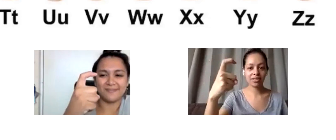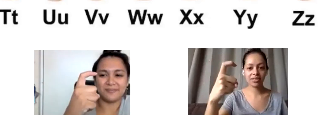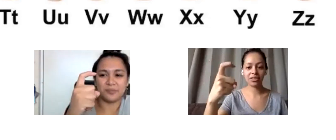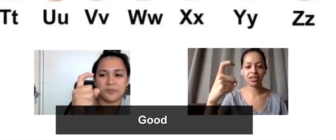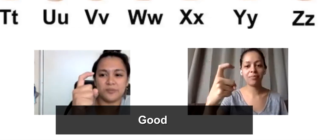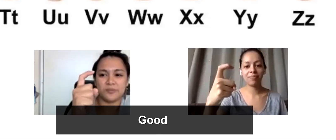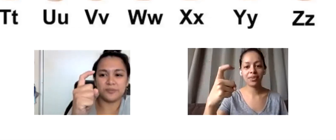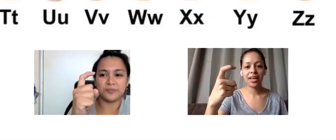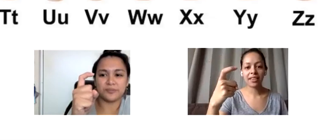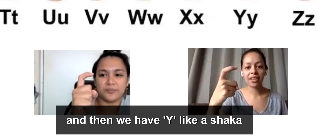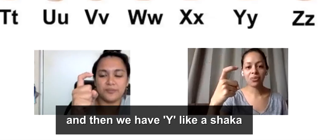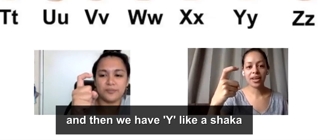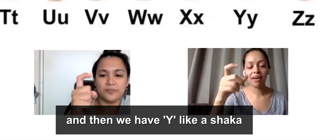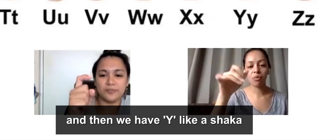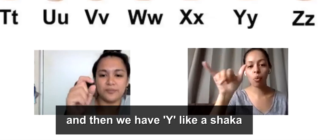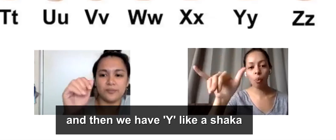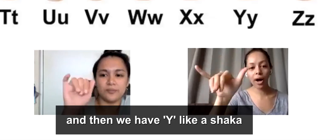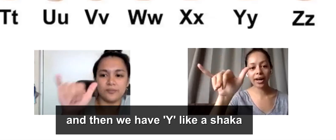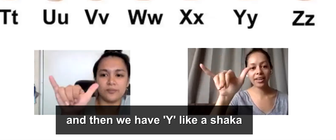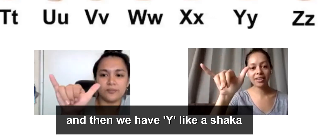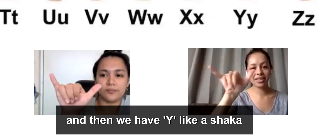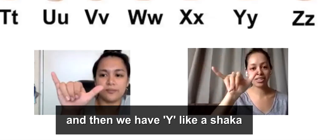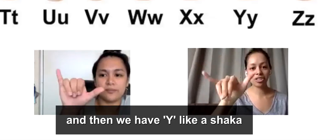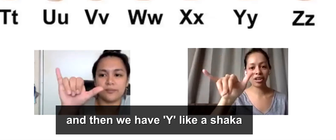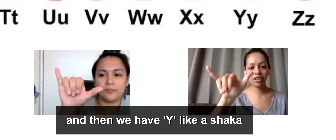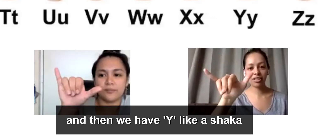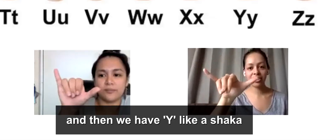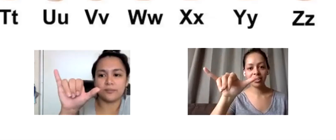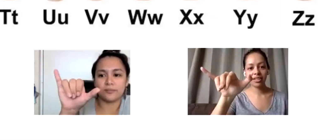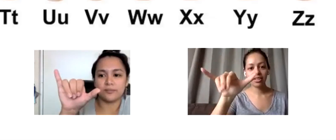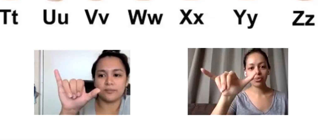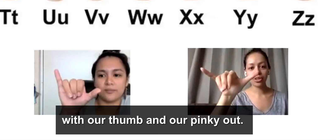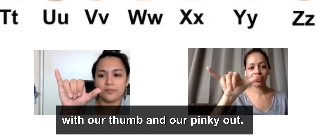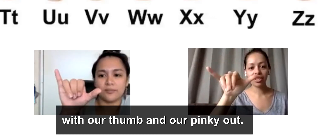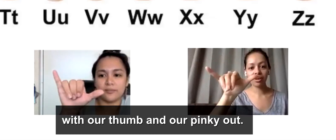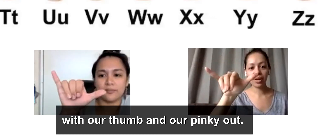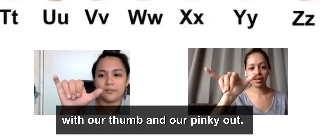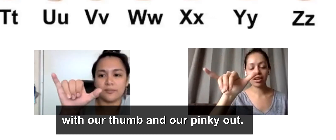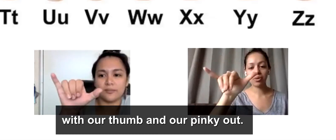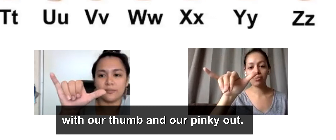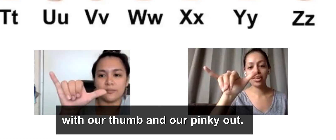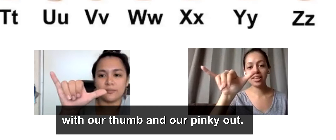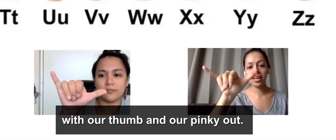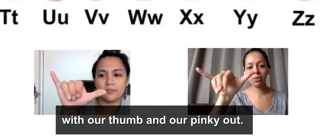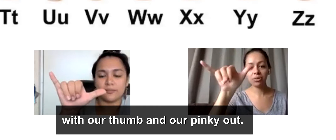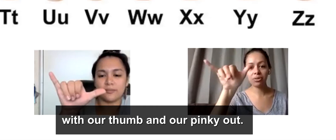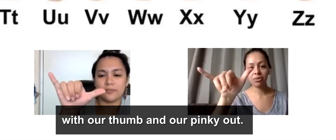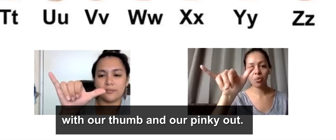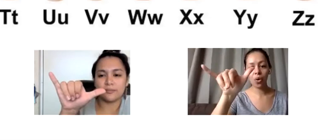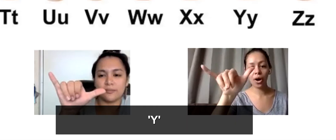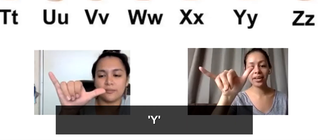X, good. And then we have Y, like a shaka, with our thumb and our pinky